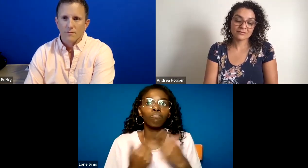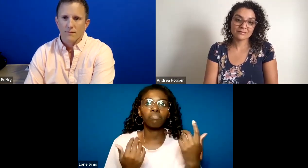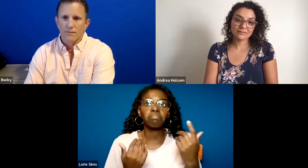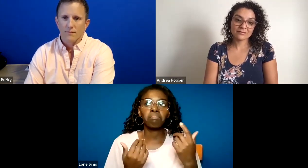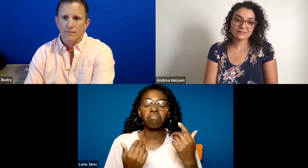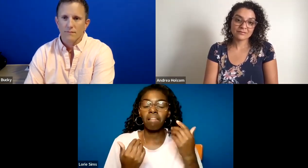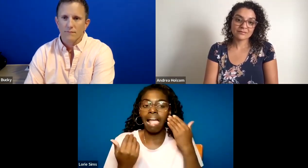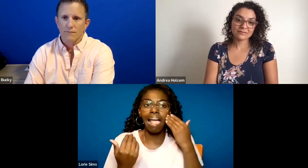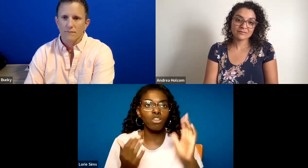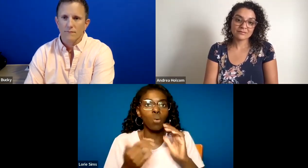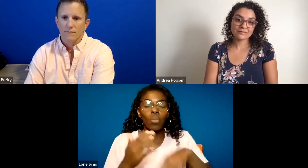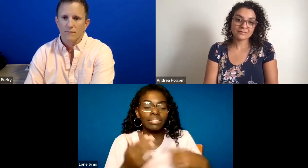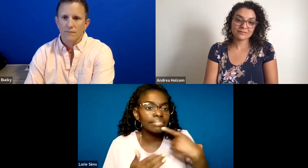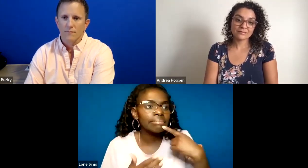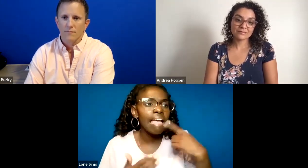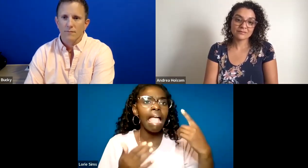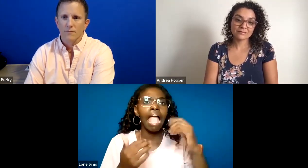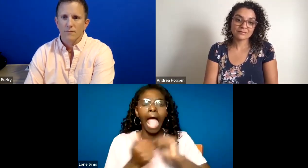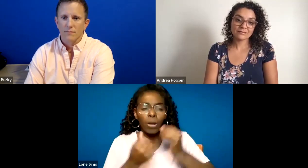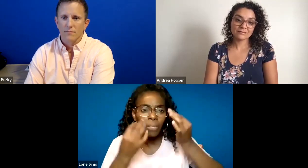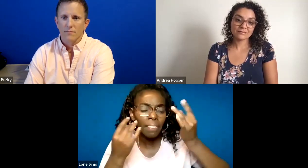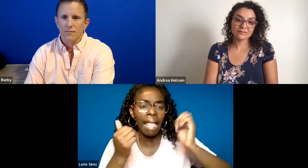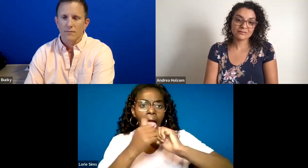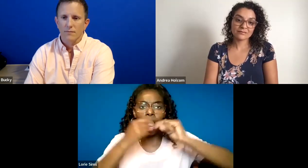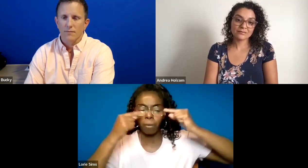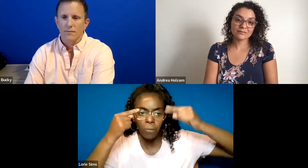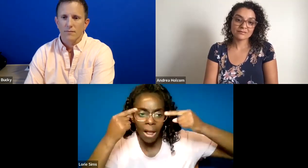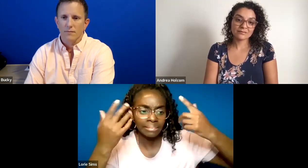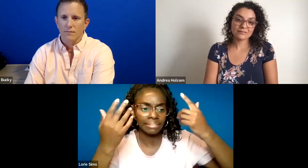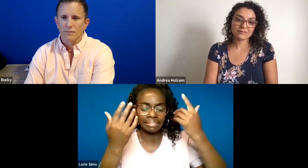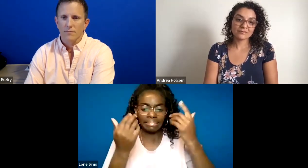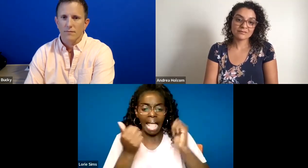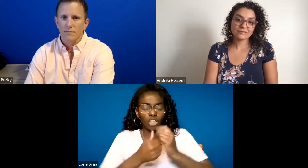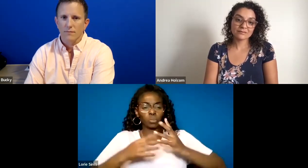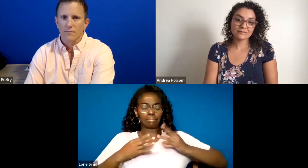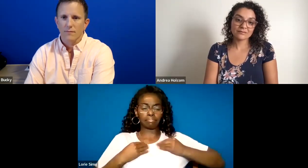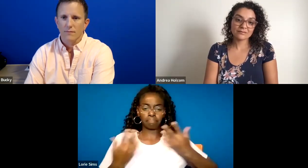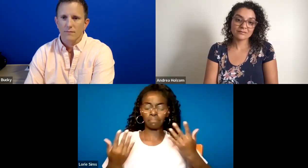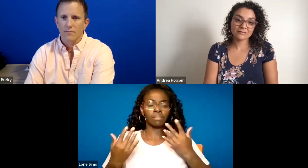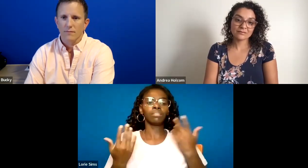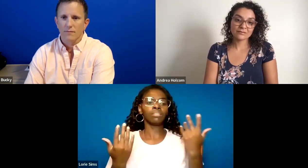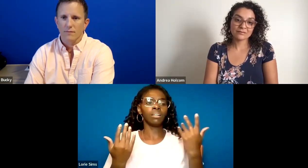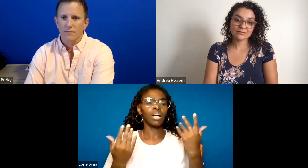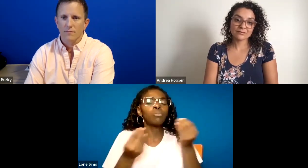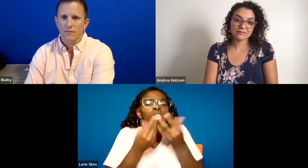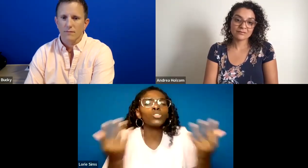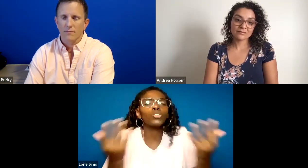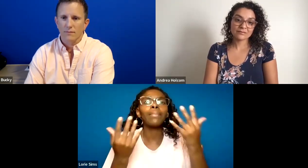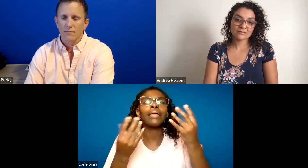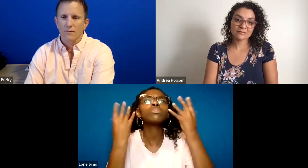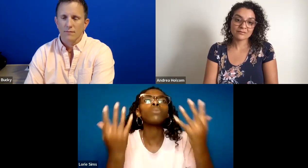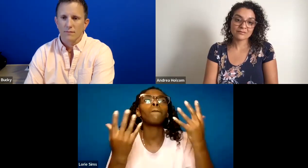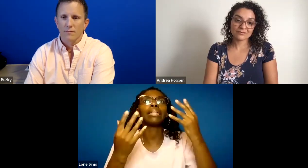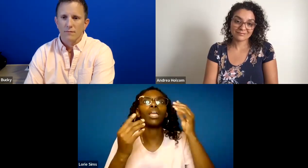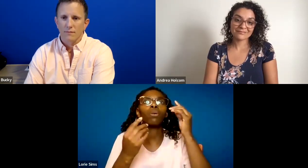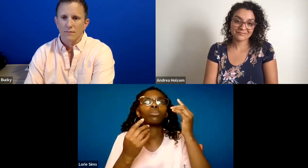I approached this particular request. I was trying to process it, trying to think about how